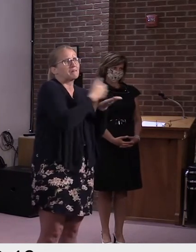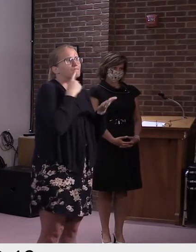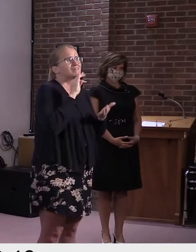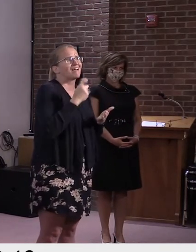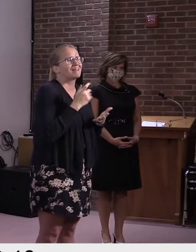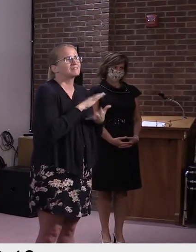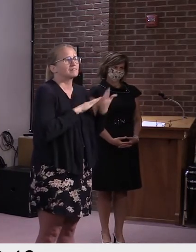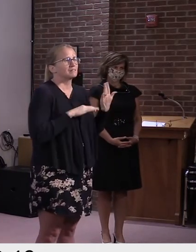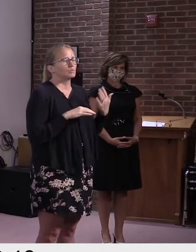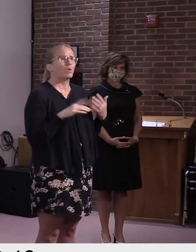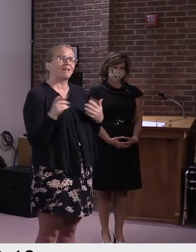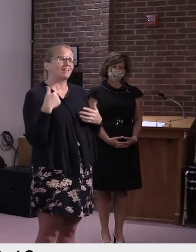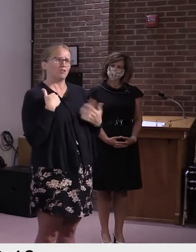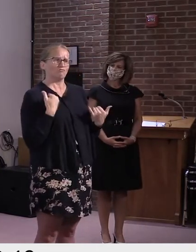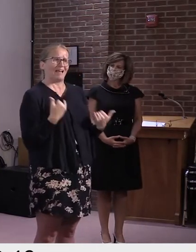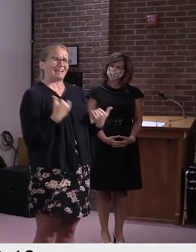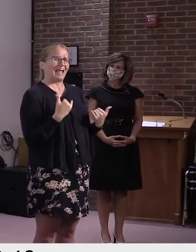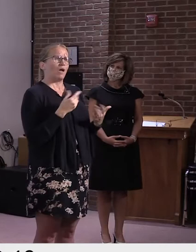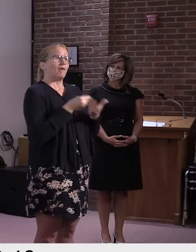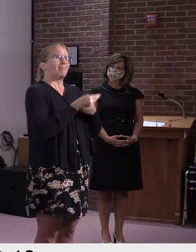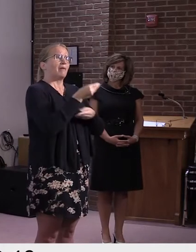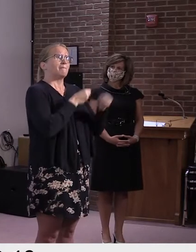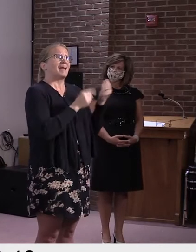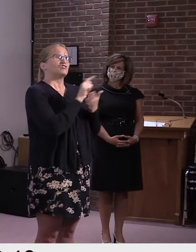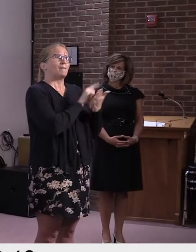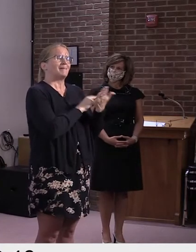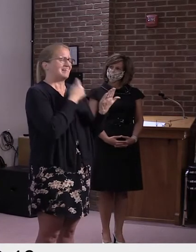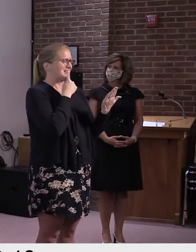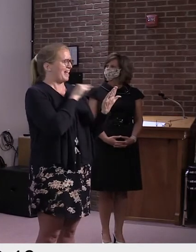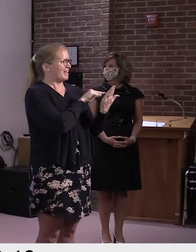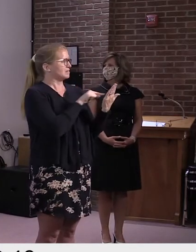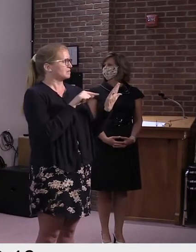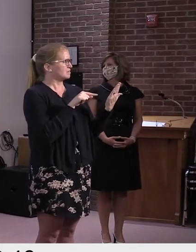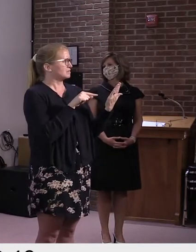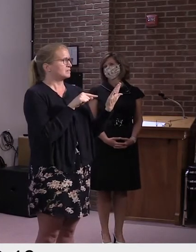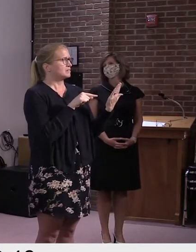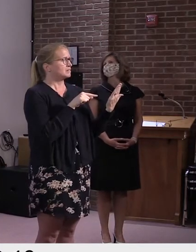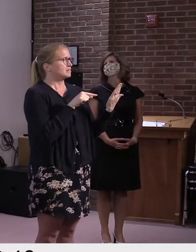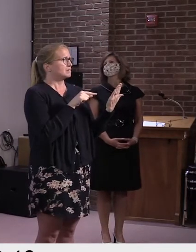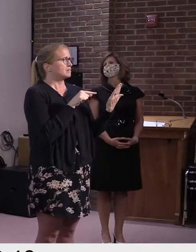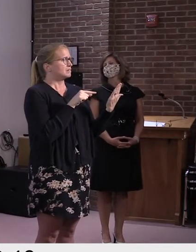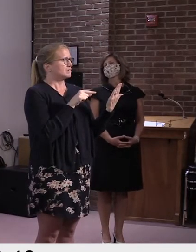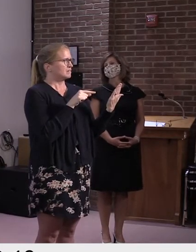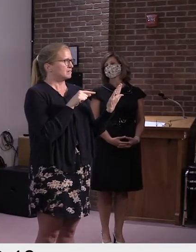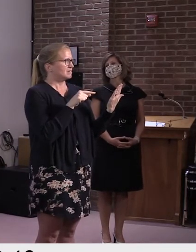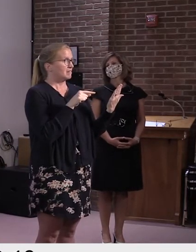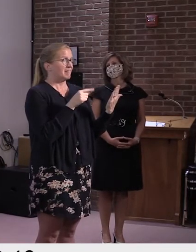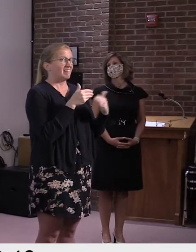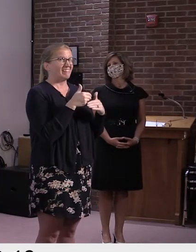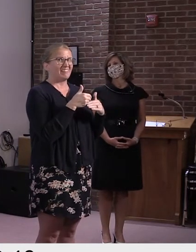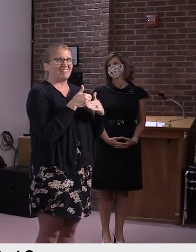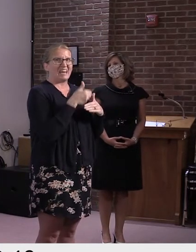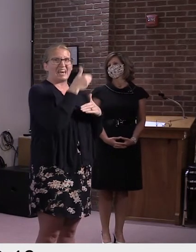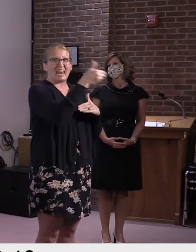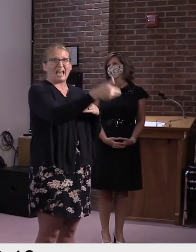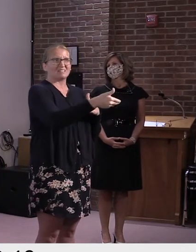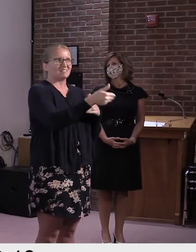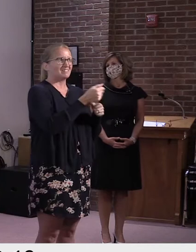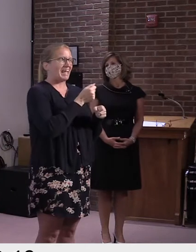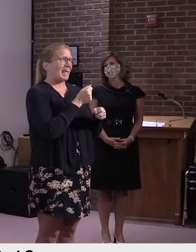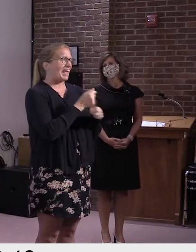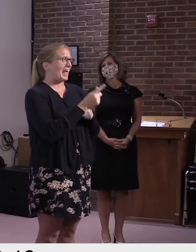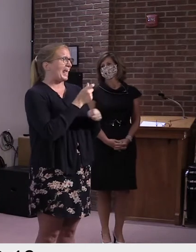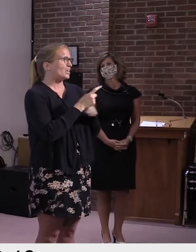budget bill now says they want the next, I think it's annual revenue projections